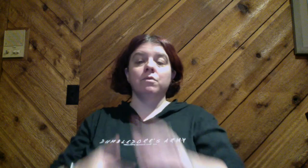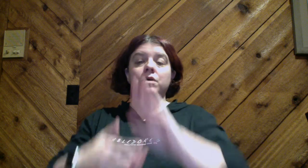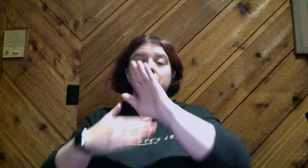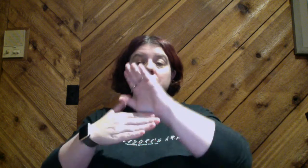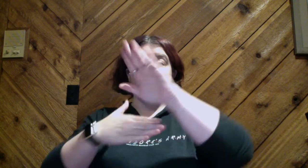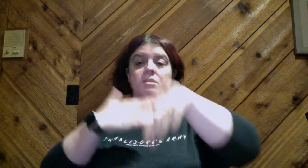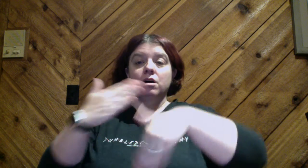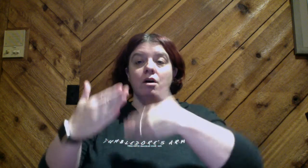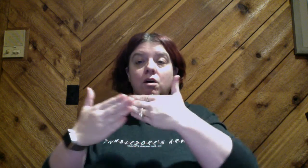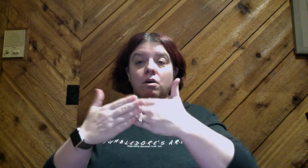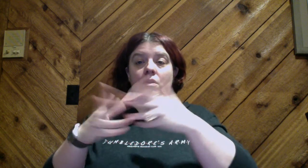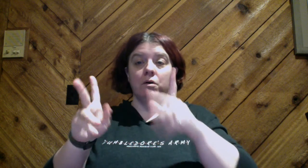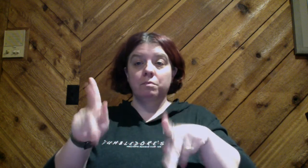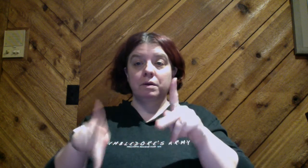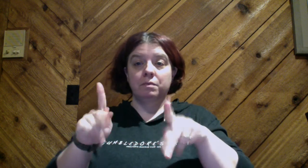Everyone is all people.